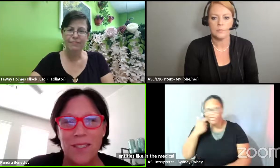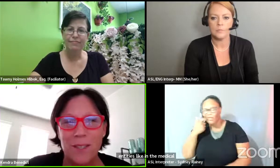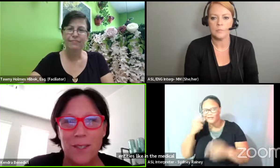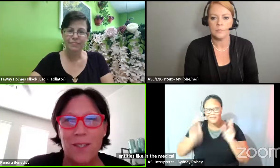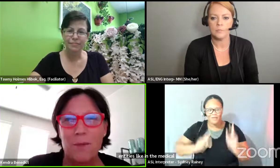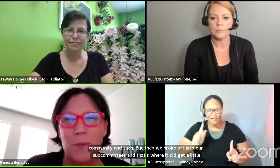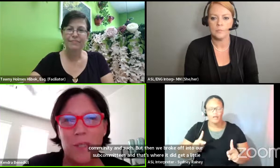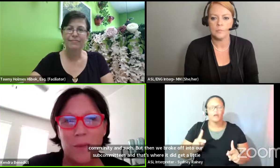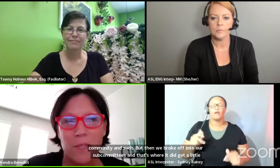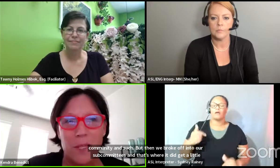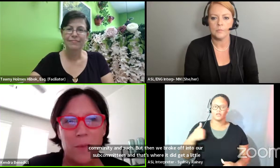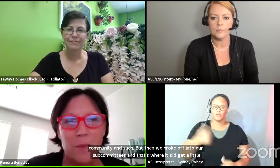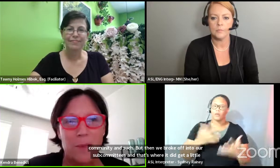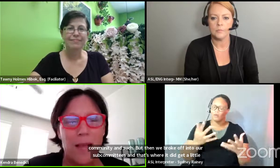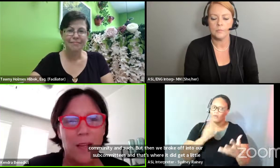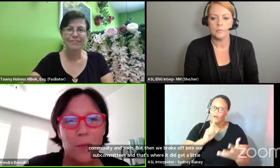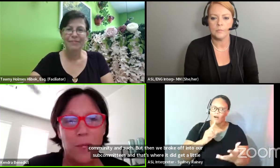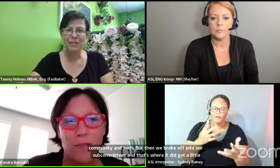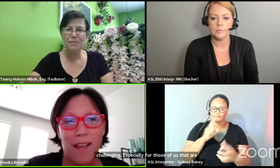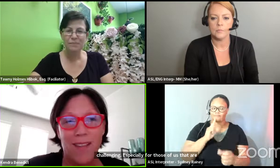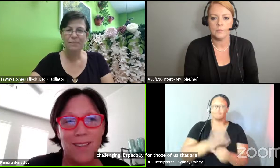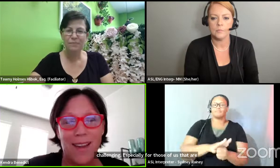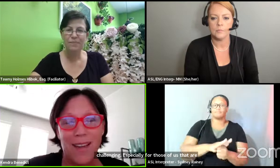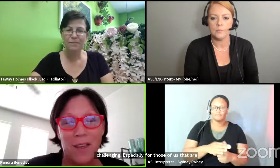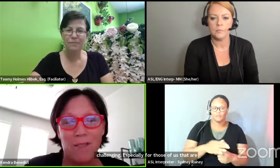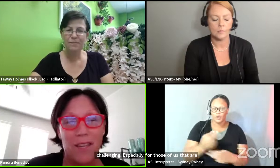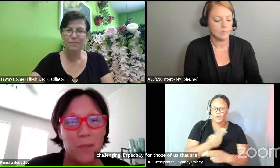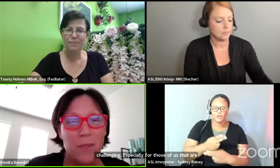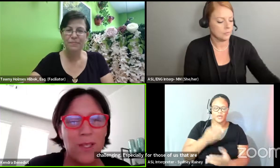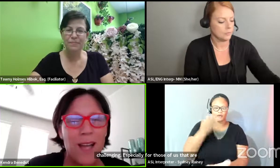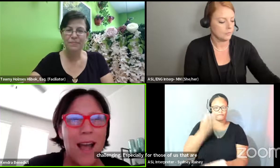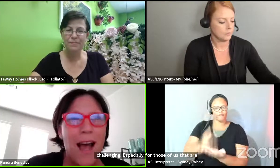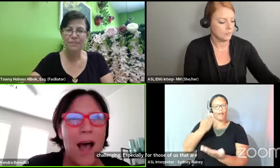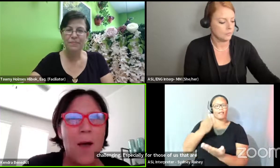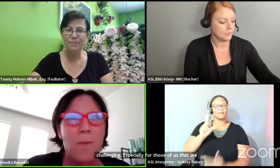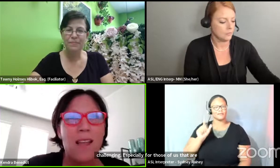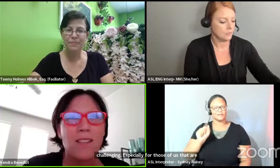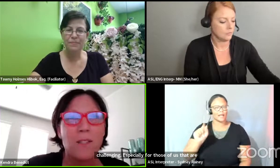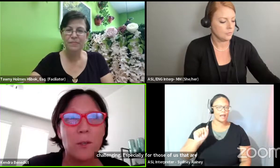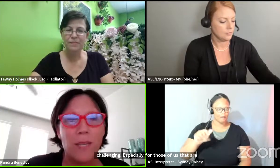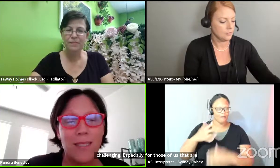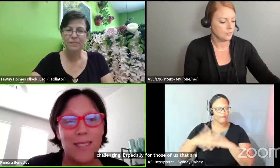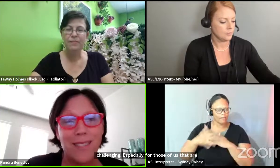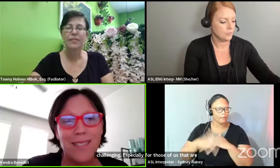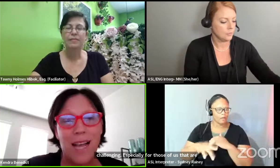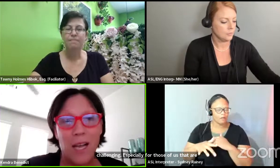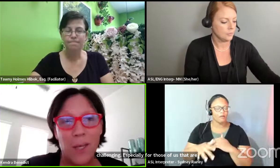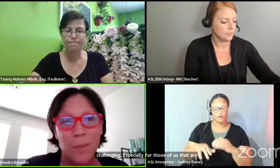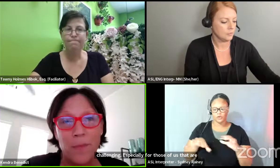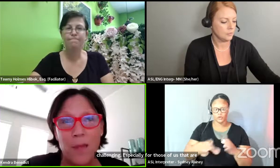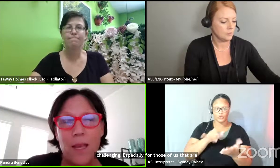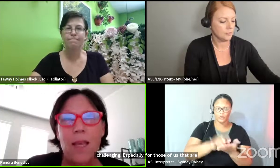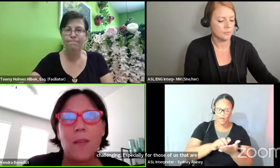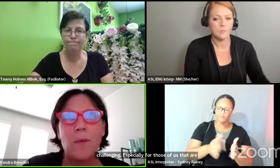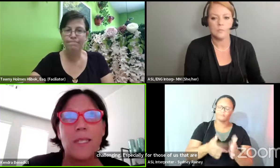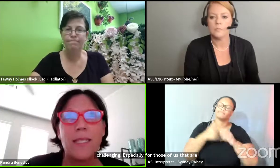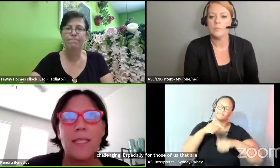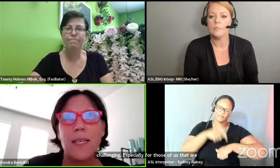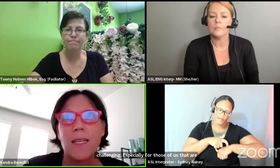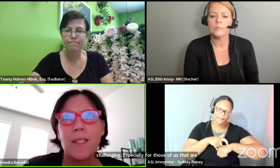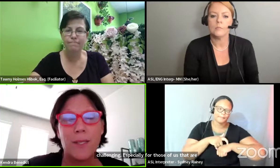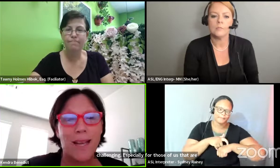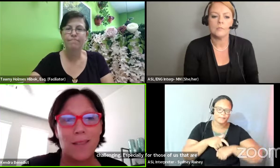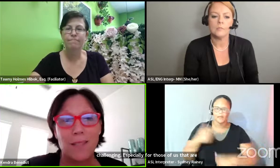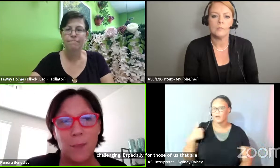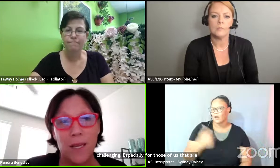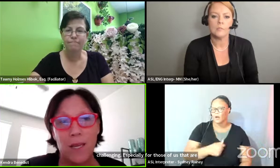want to make sure that we're working with the most reliable and valid data available. And to do that takes time. And we did